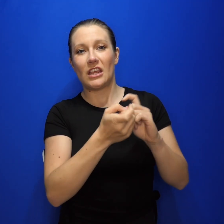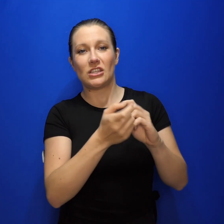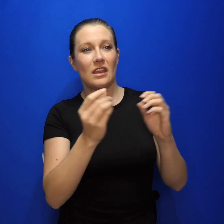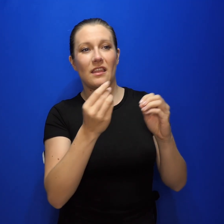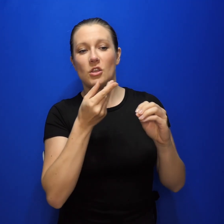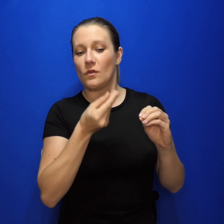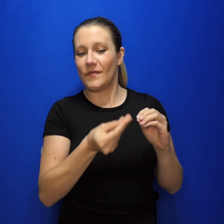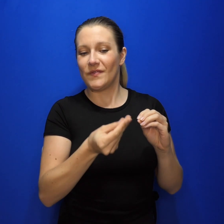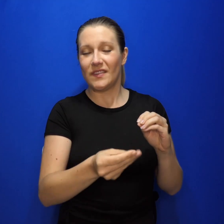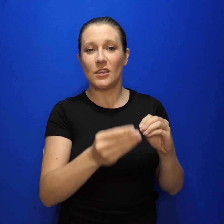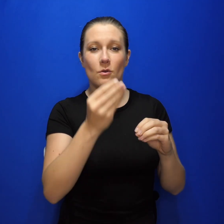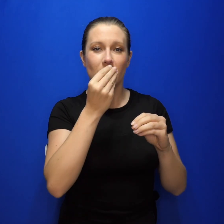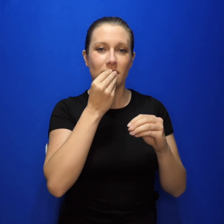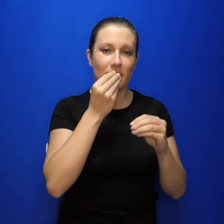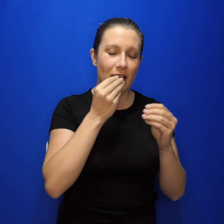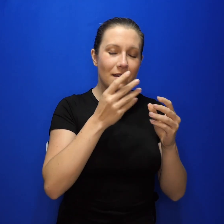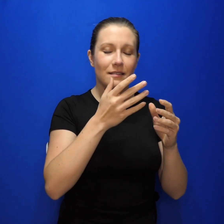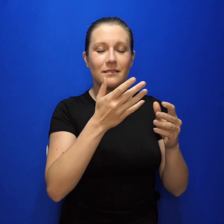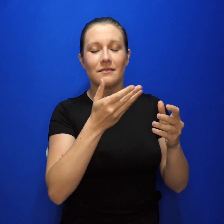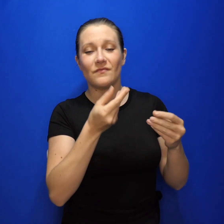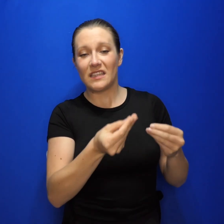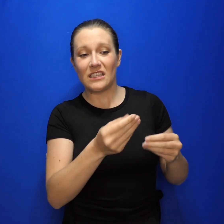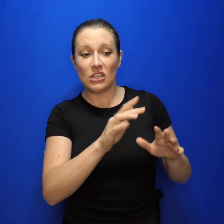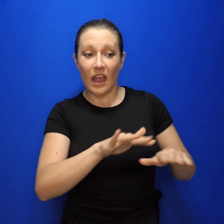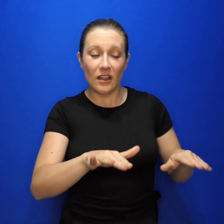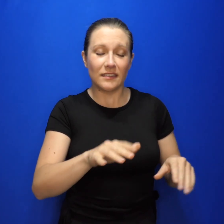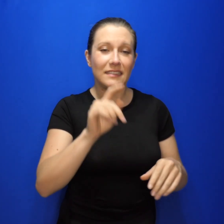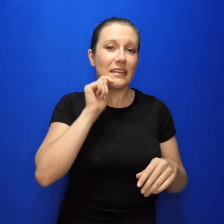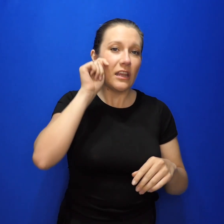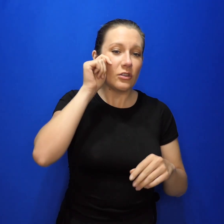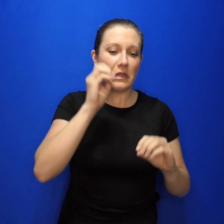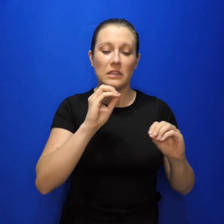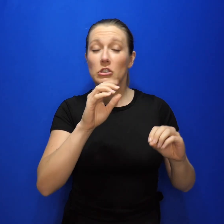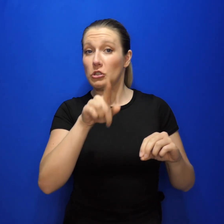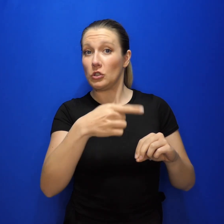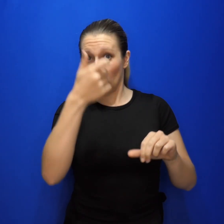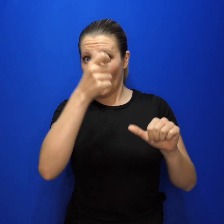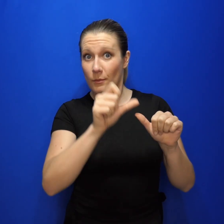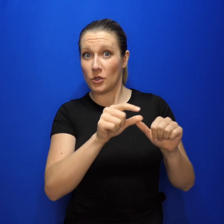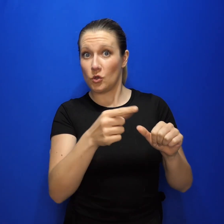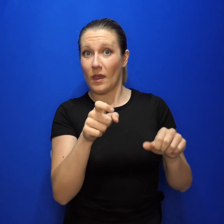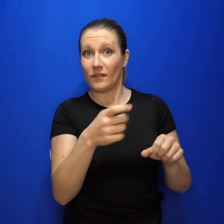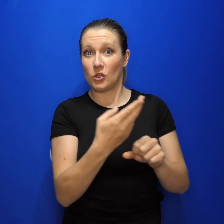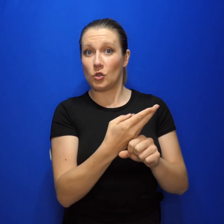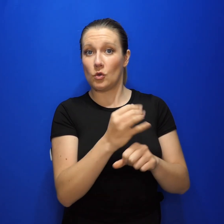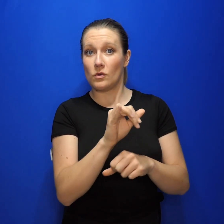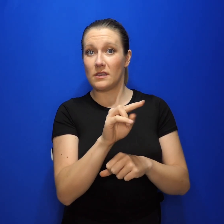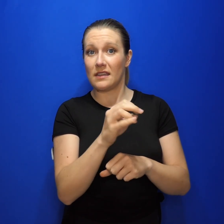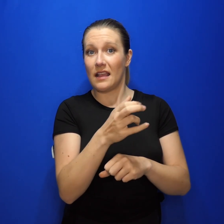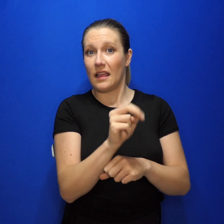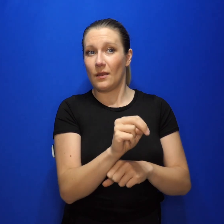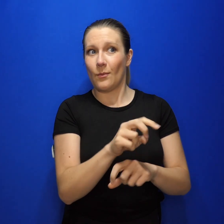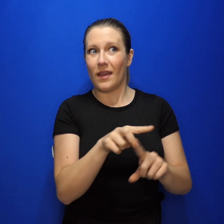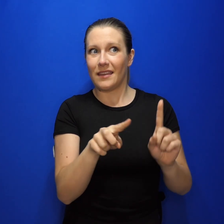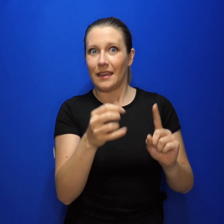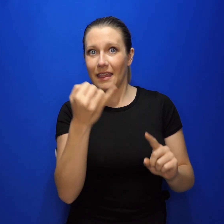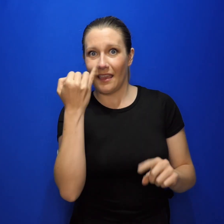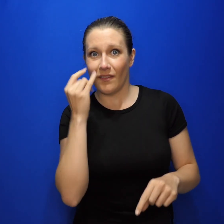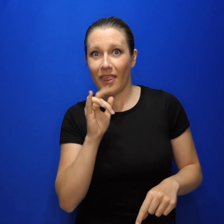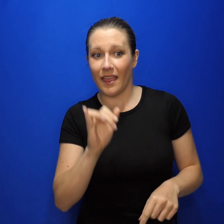feed your child or your teenager. Just remember you have to take insulin for whatever is eaten. Yeah. Well, if that's the